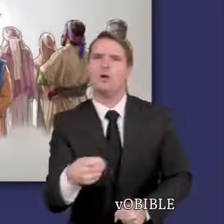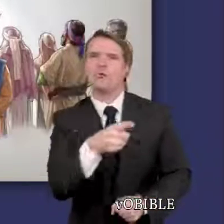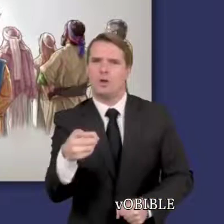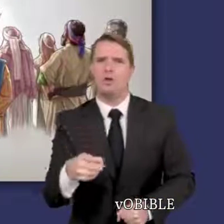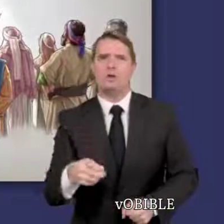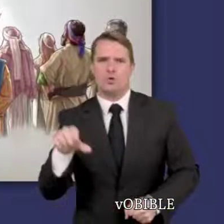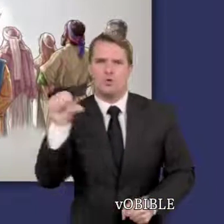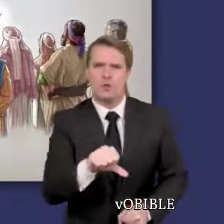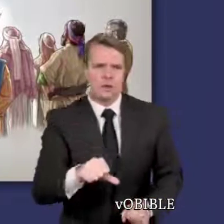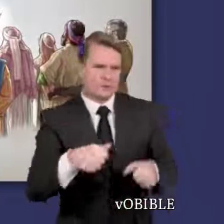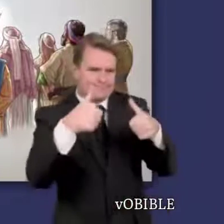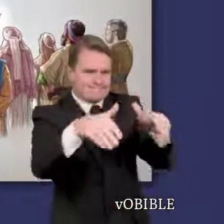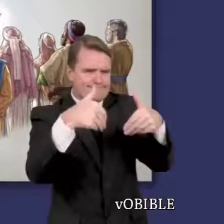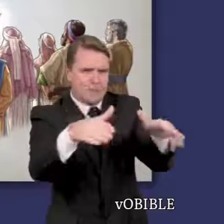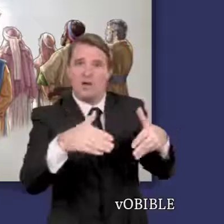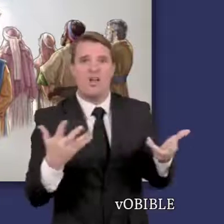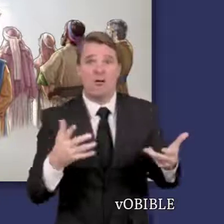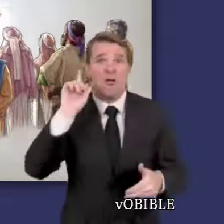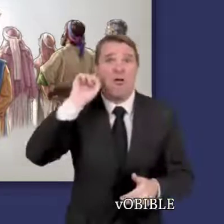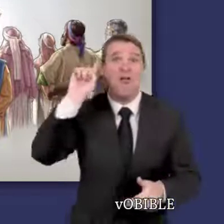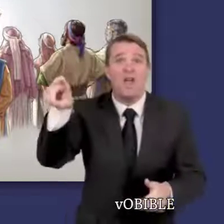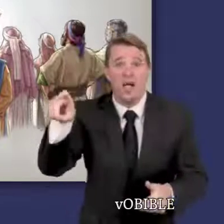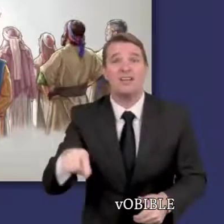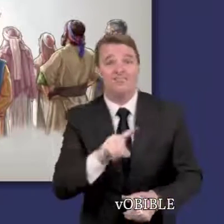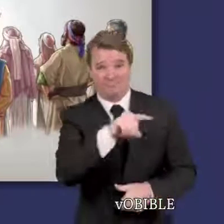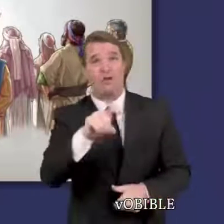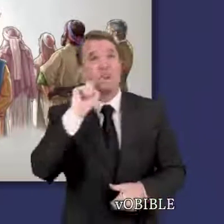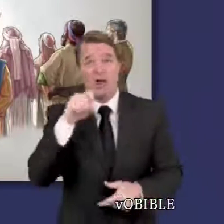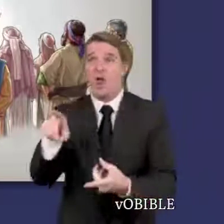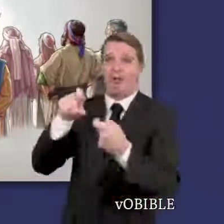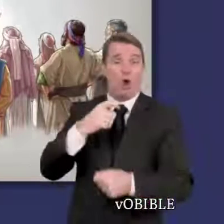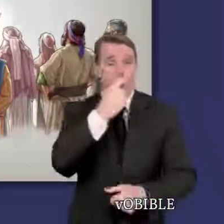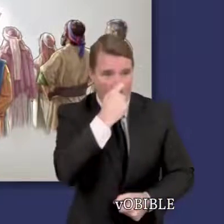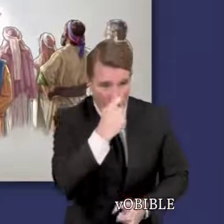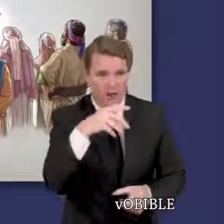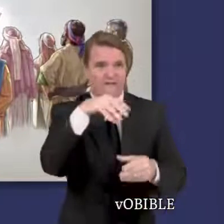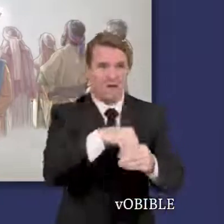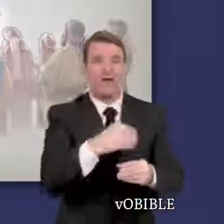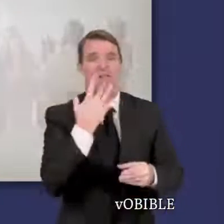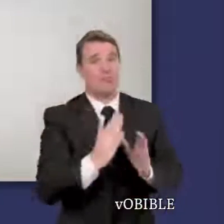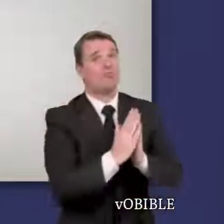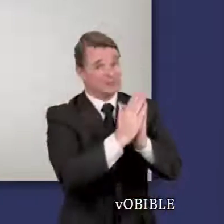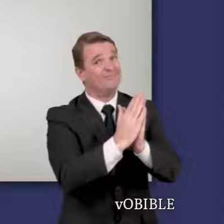that because they have not listened to Jehovah, the remaining people of the land will ensnare them in false